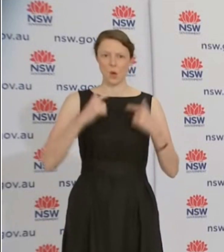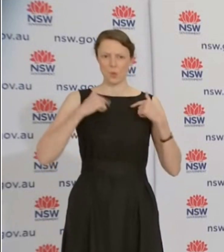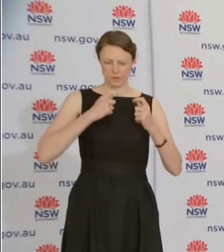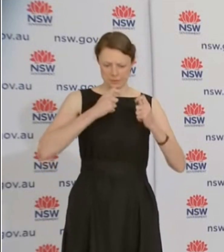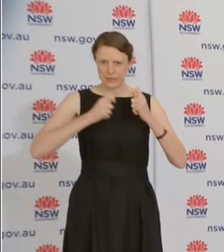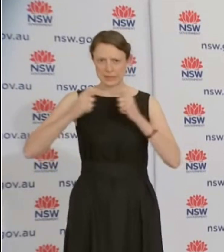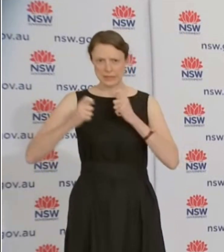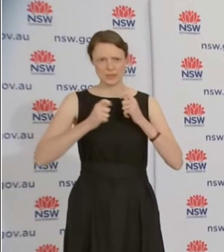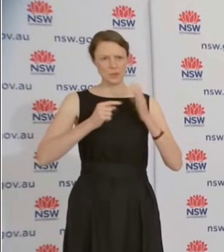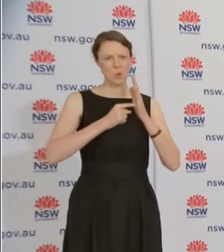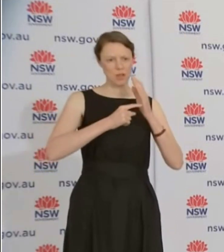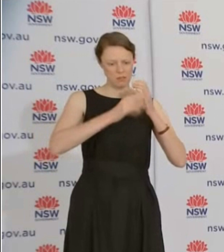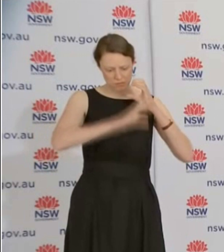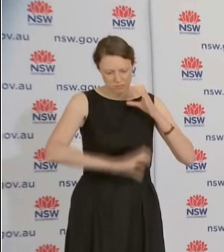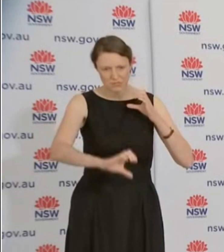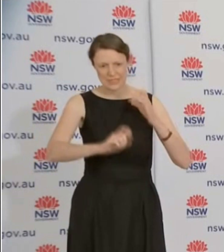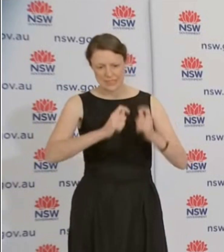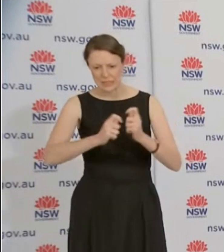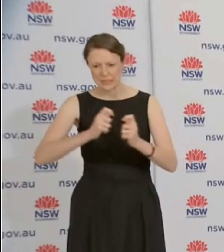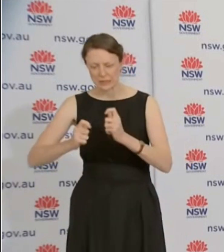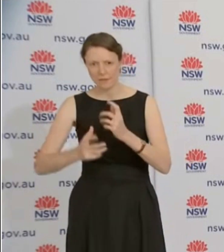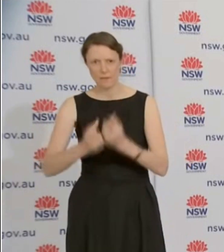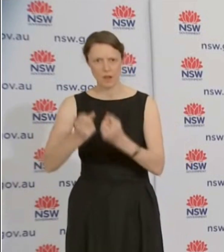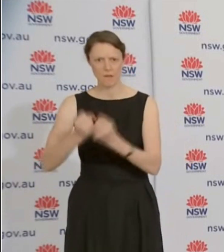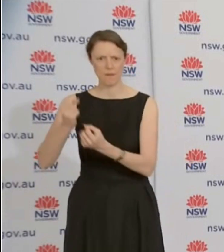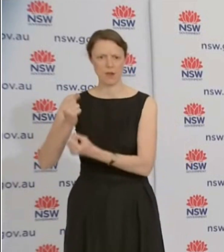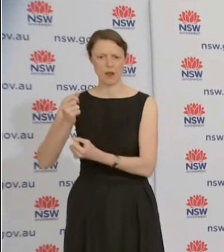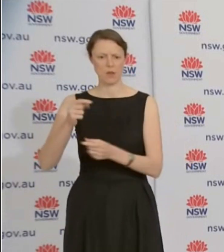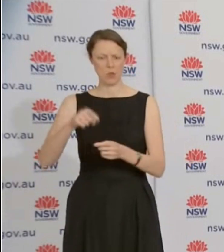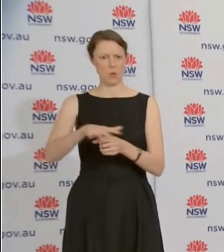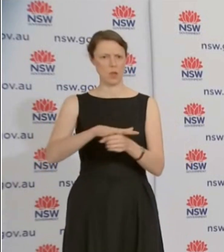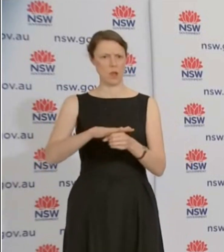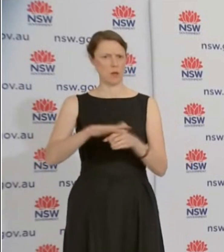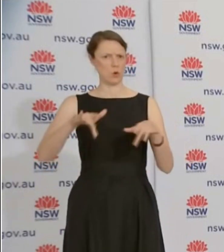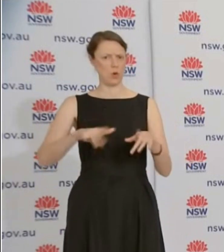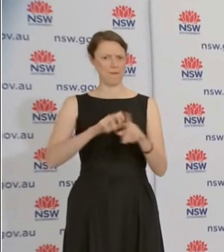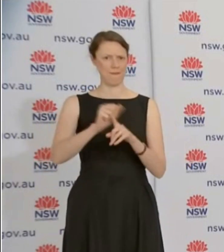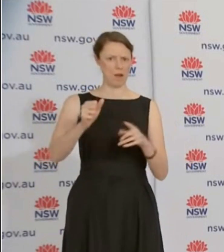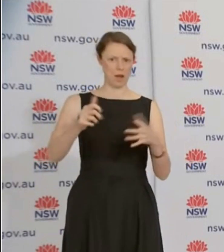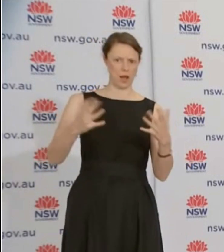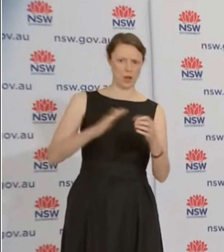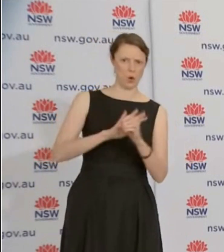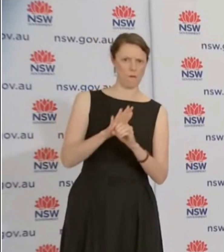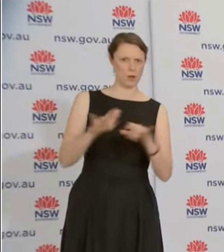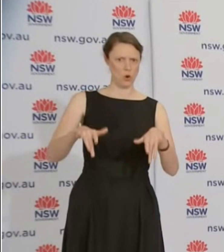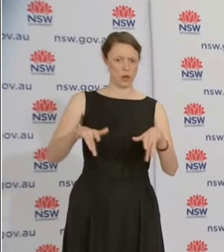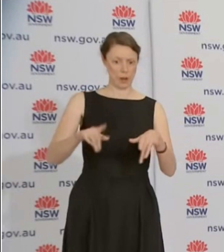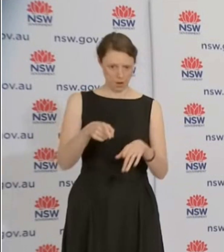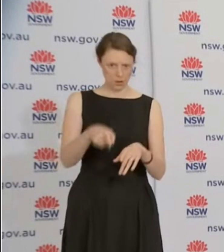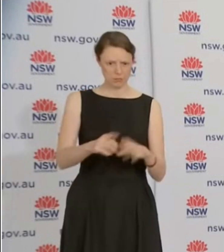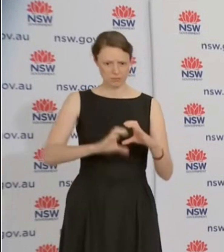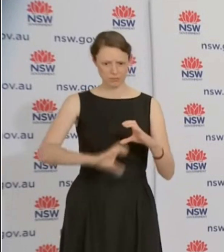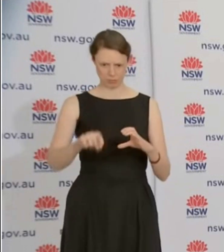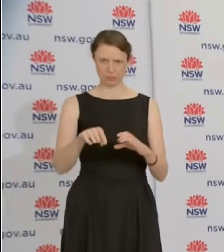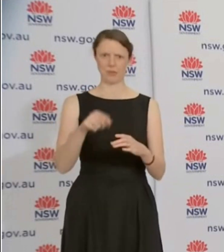detections in a number of places across the state where we have no known cases. And today I'd like to particularly